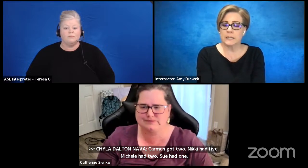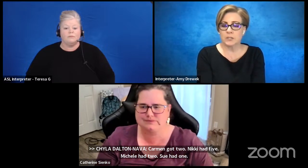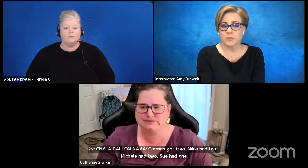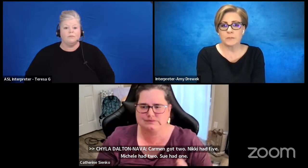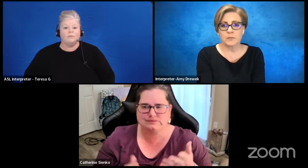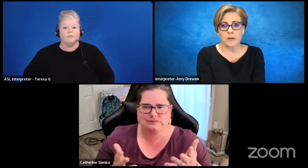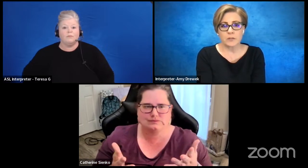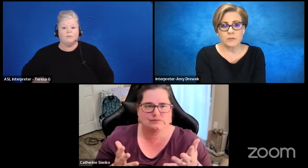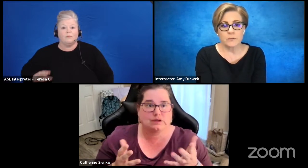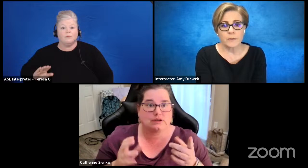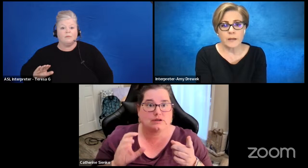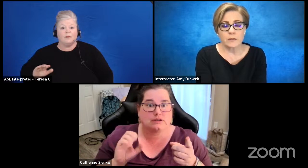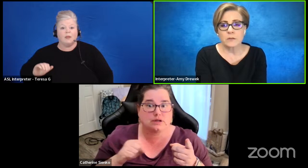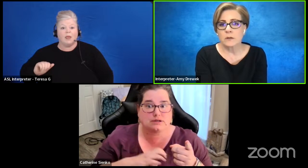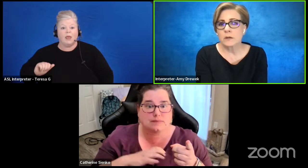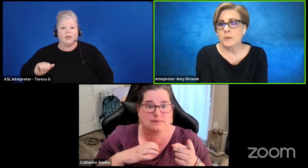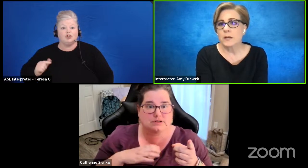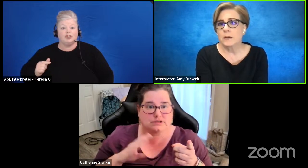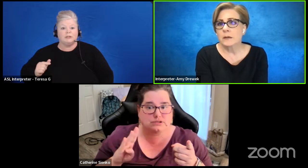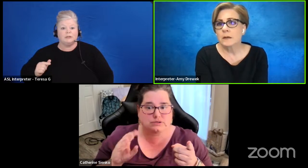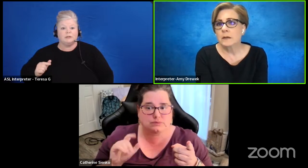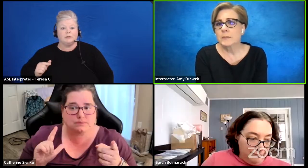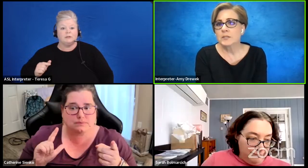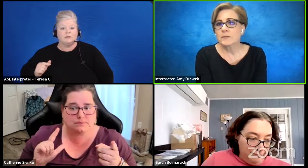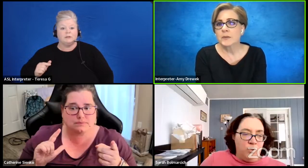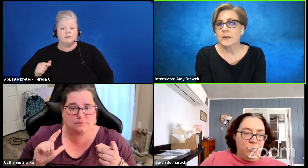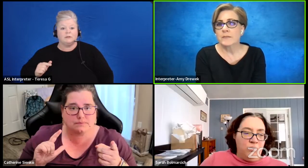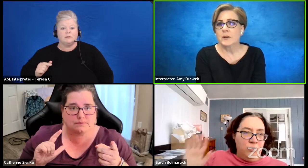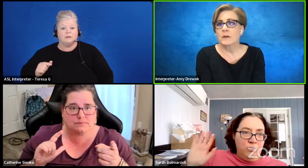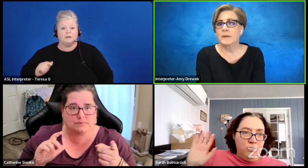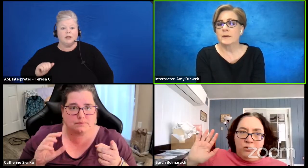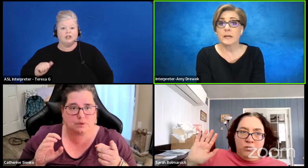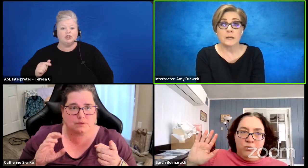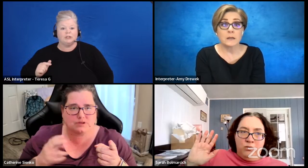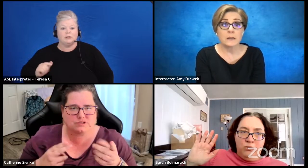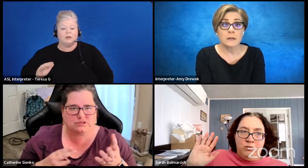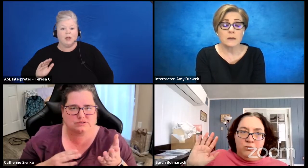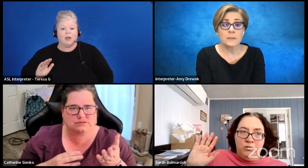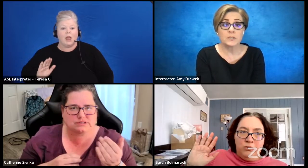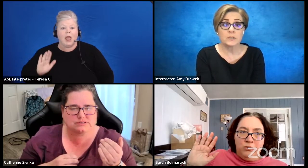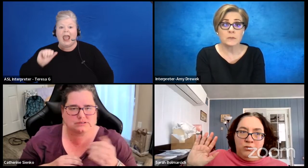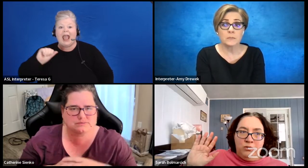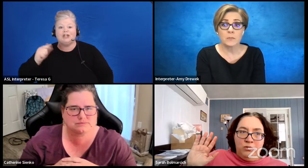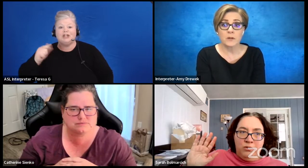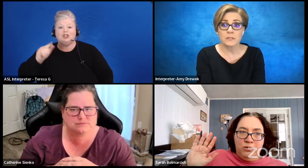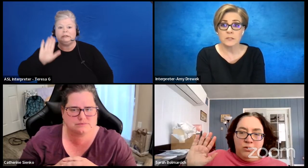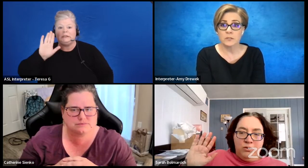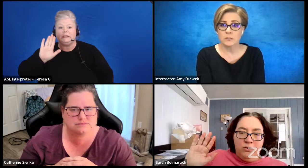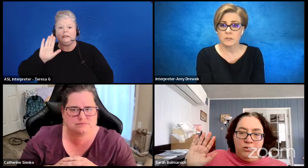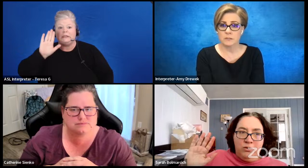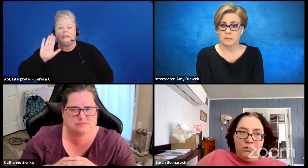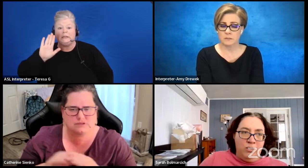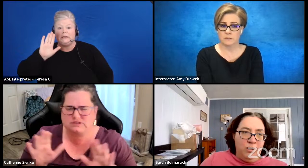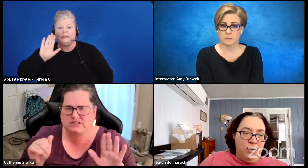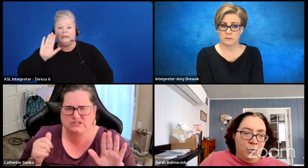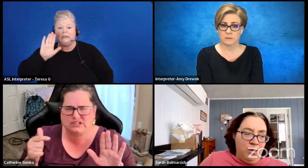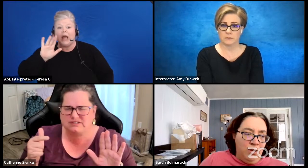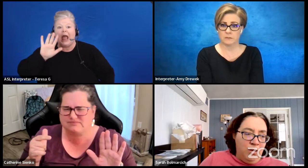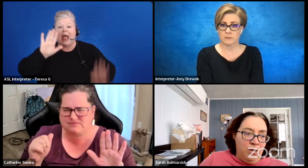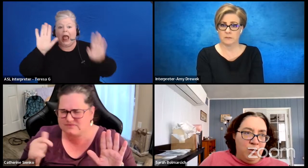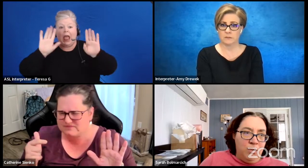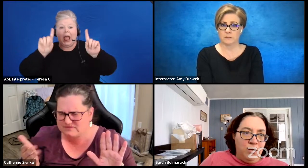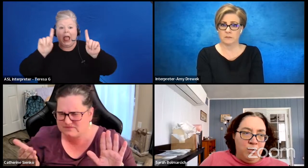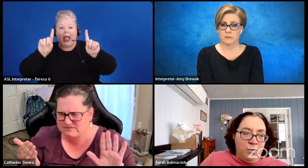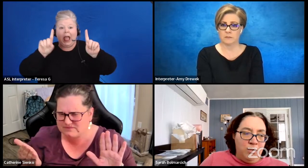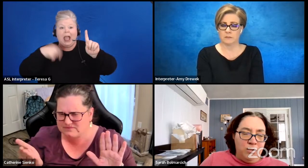been voted as the interim director for the Arizona Commission for Can the we Deaf just- and Hard of Hearing. Commissioner I think I may Bolmarsich? have